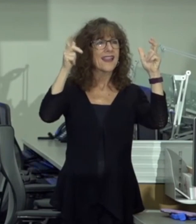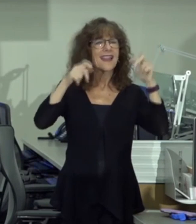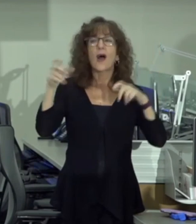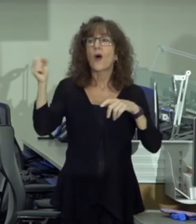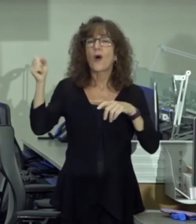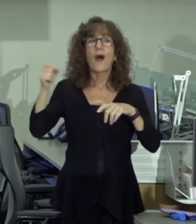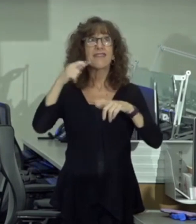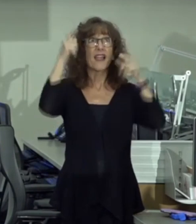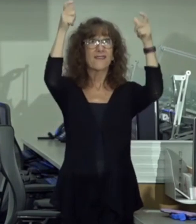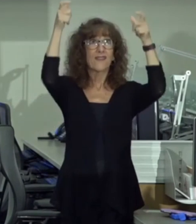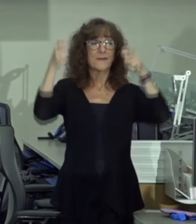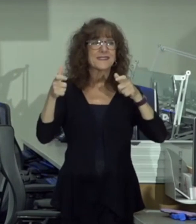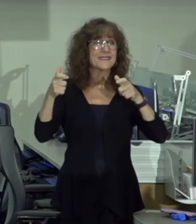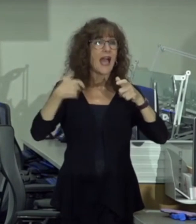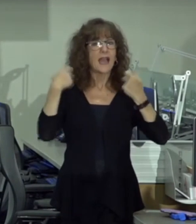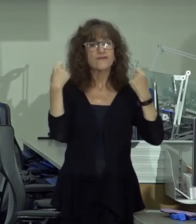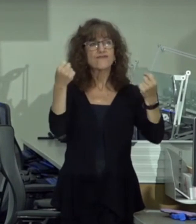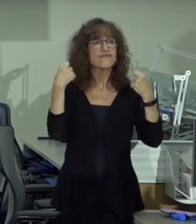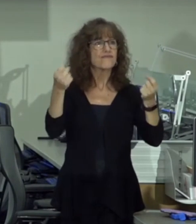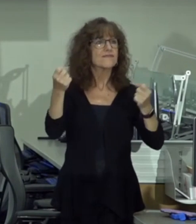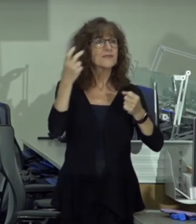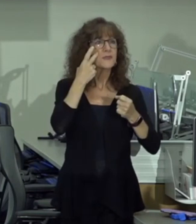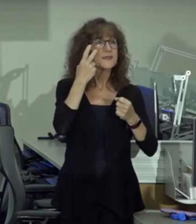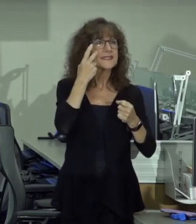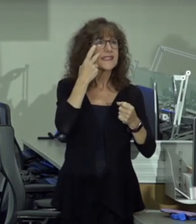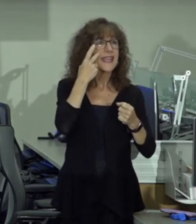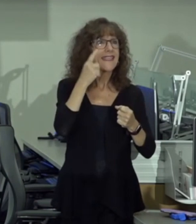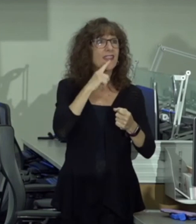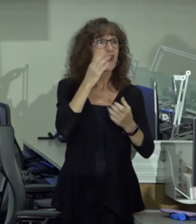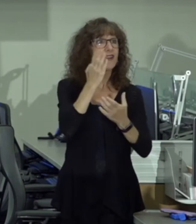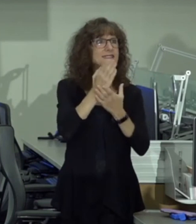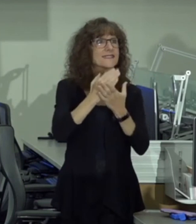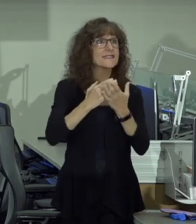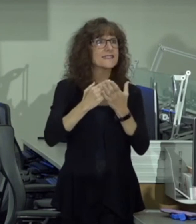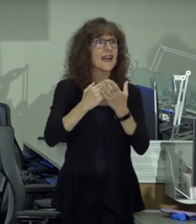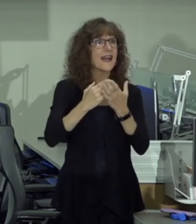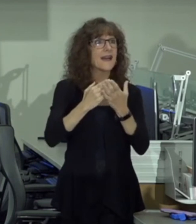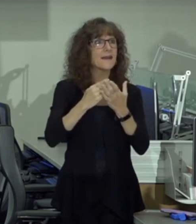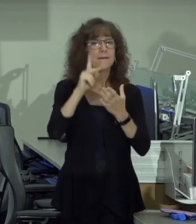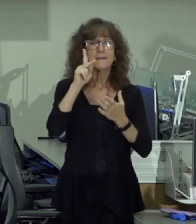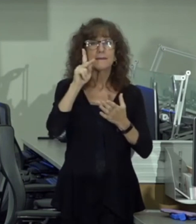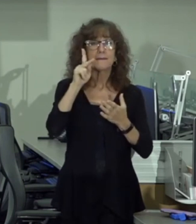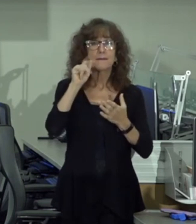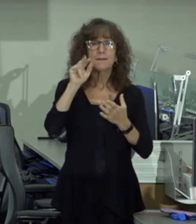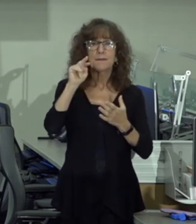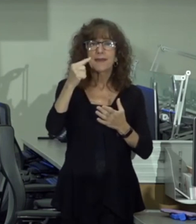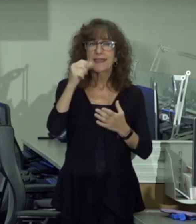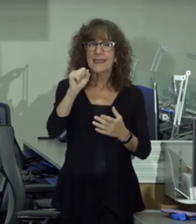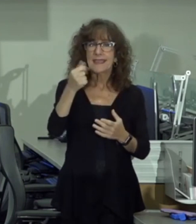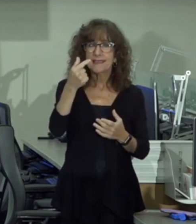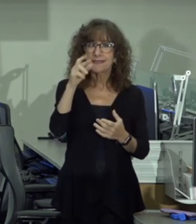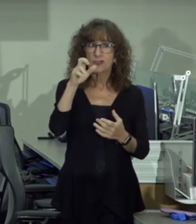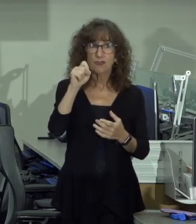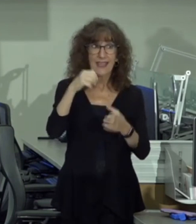down. I went and drove by just to see if the person was at. Well, there's some up at Kings Grant in Upper